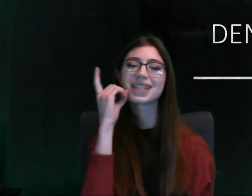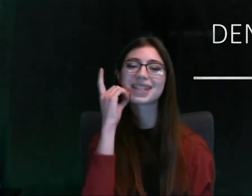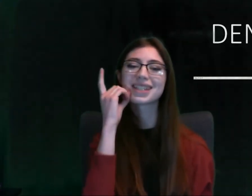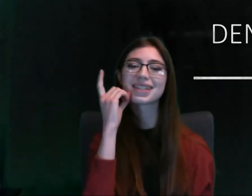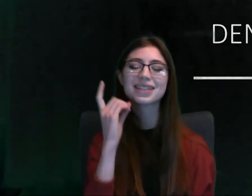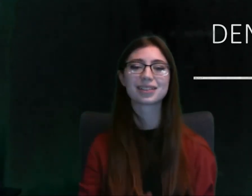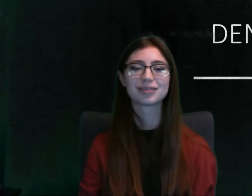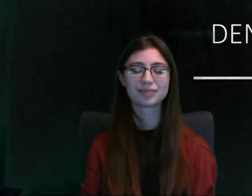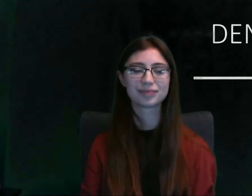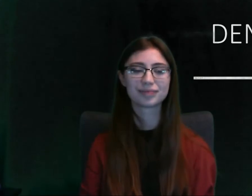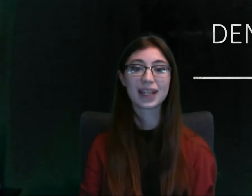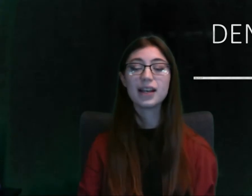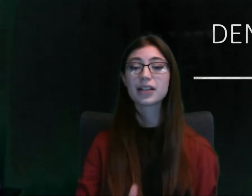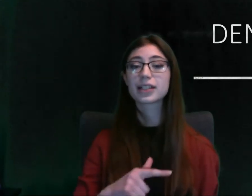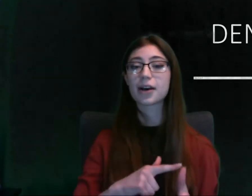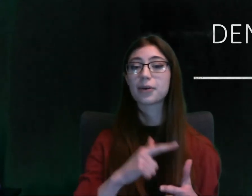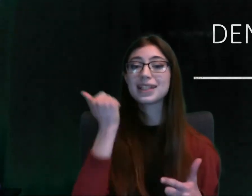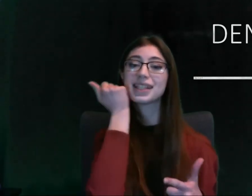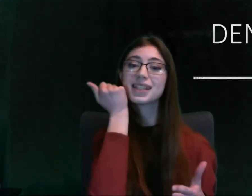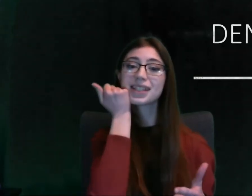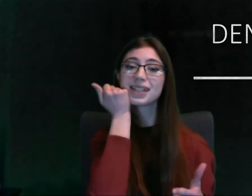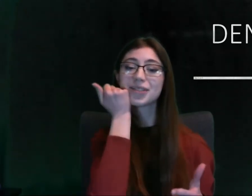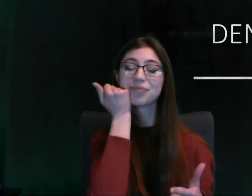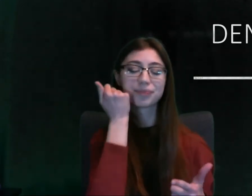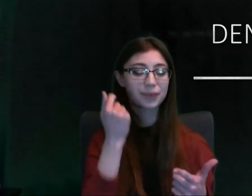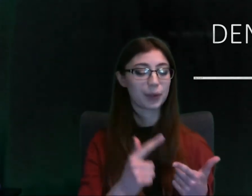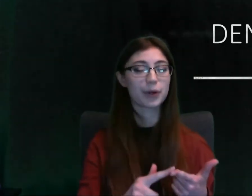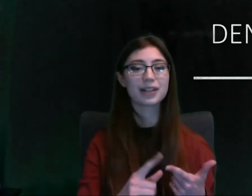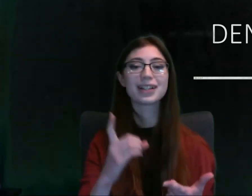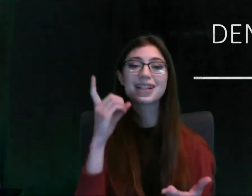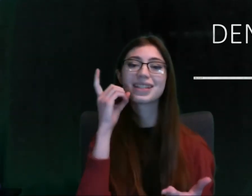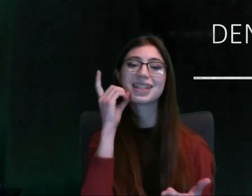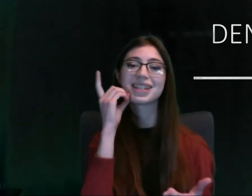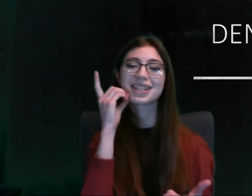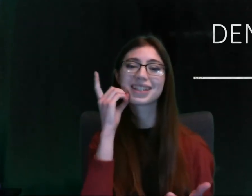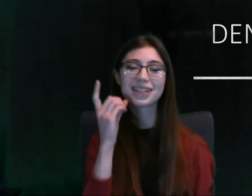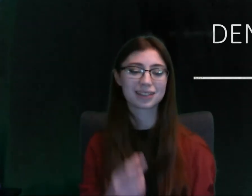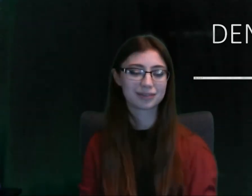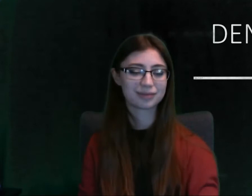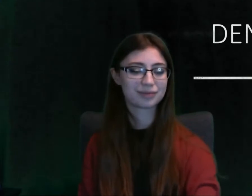dentist. So dentist or dentist.